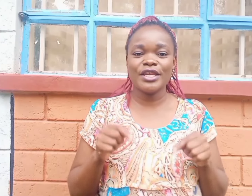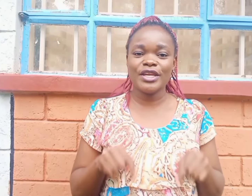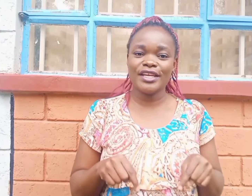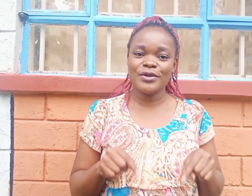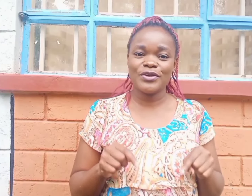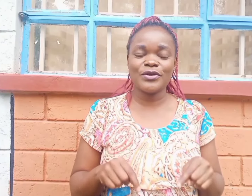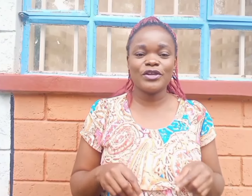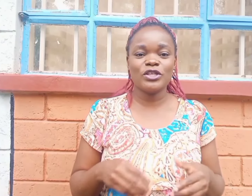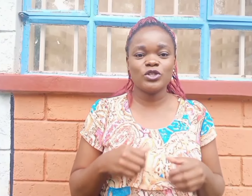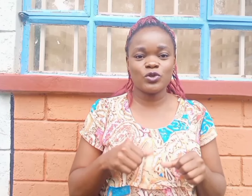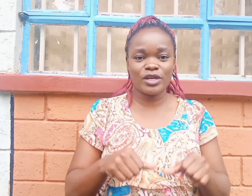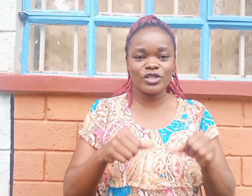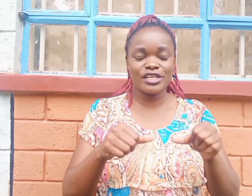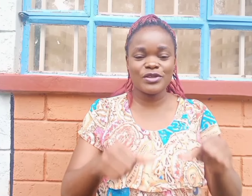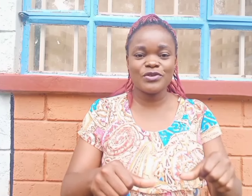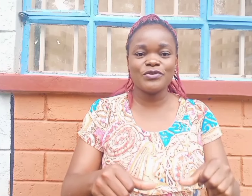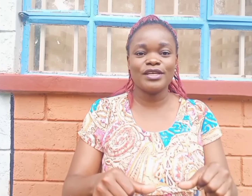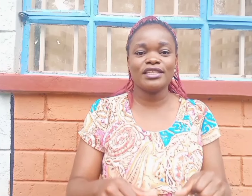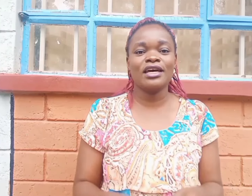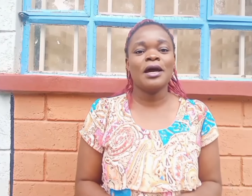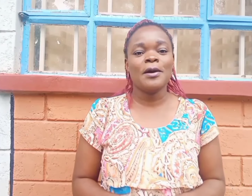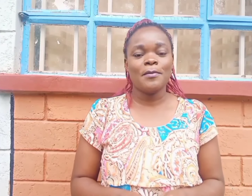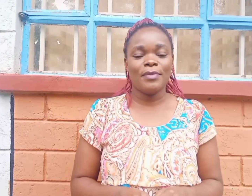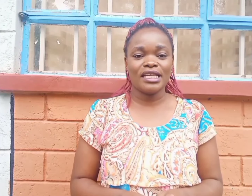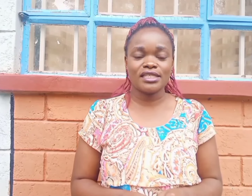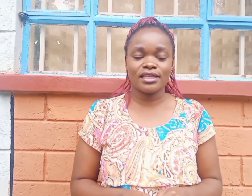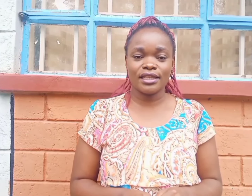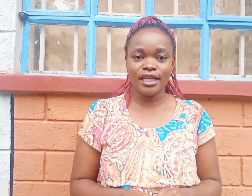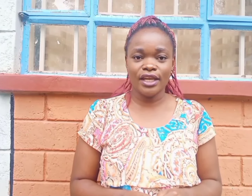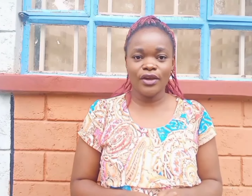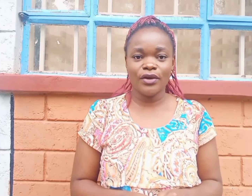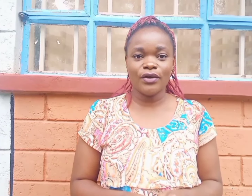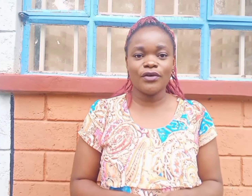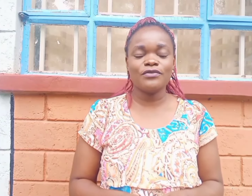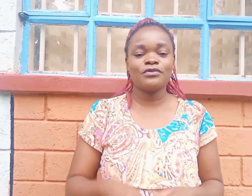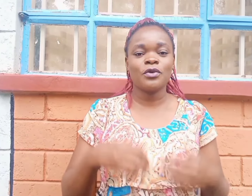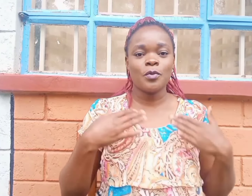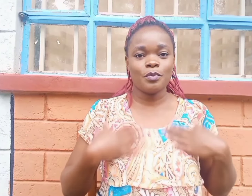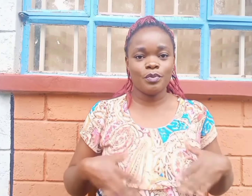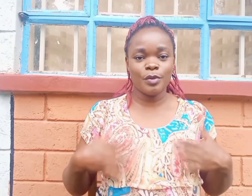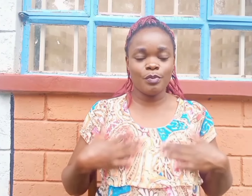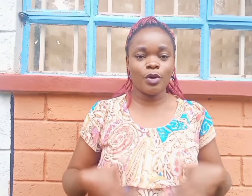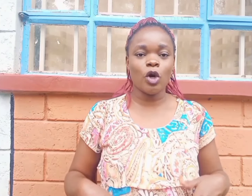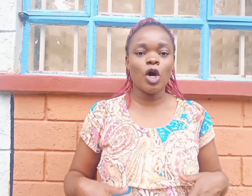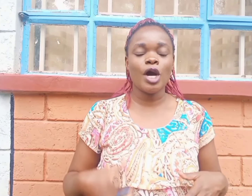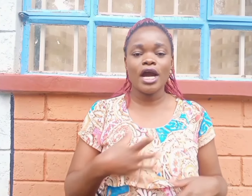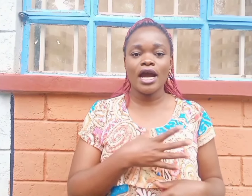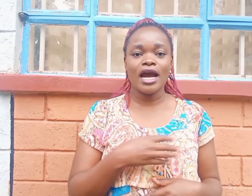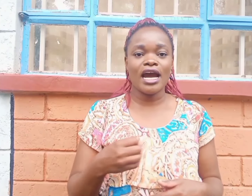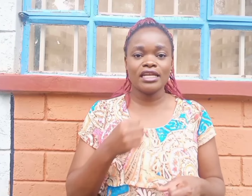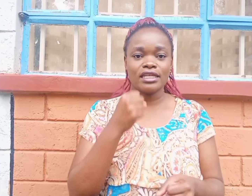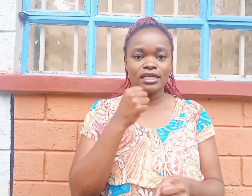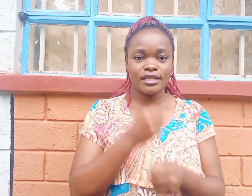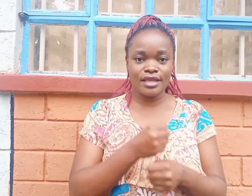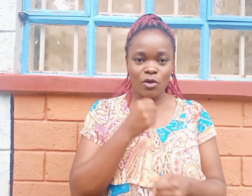Today you're going to continue with part 3 of people and their